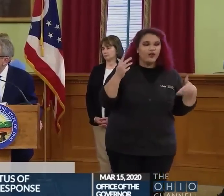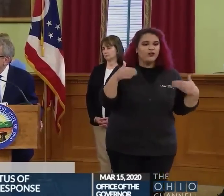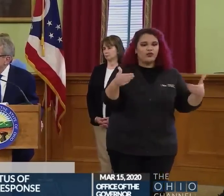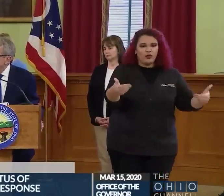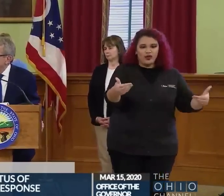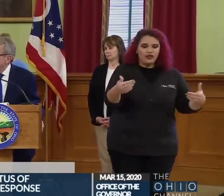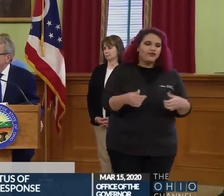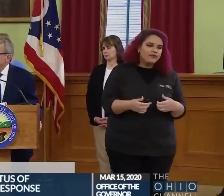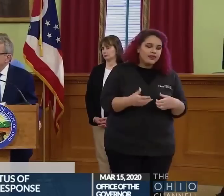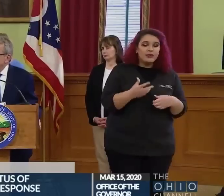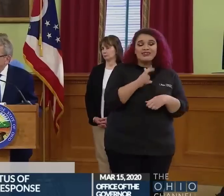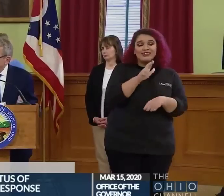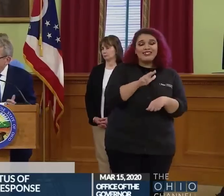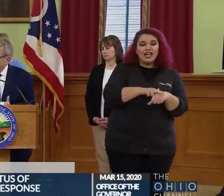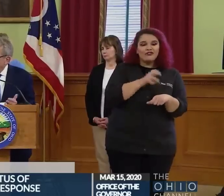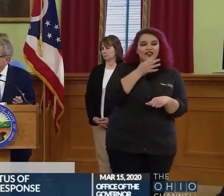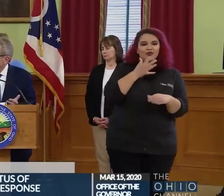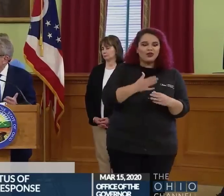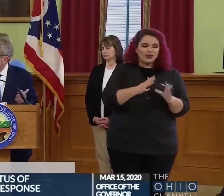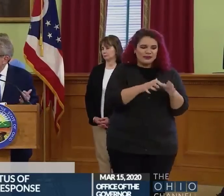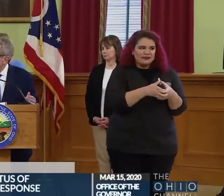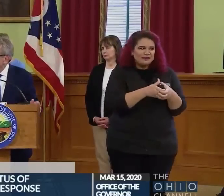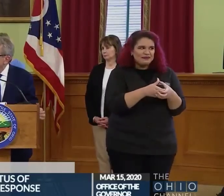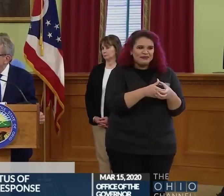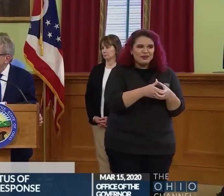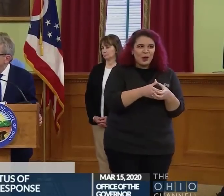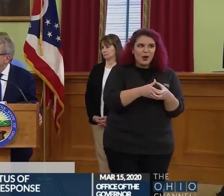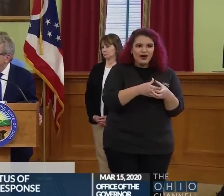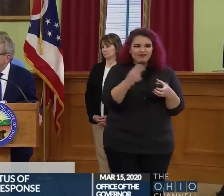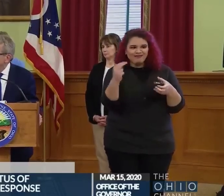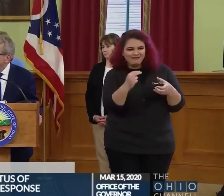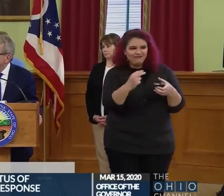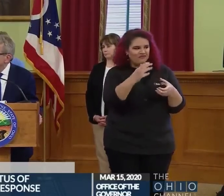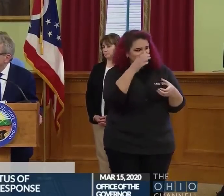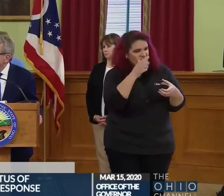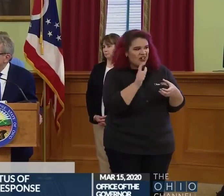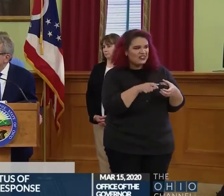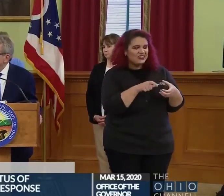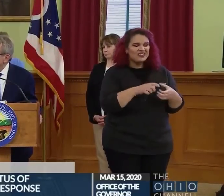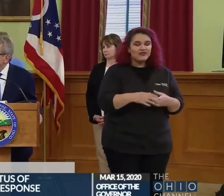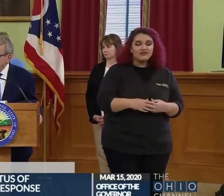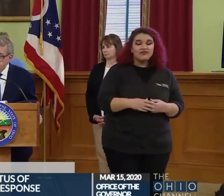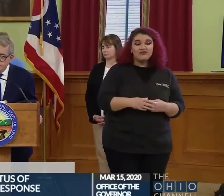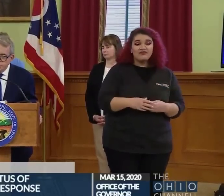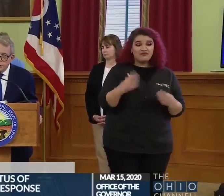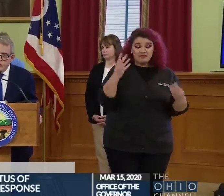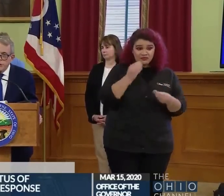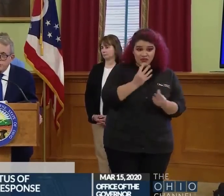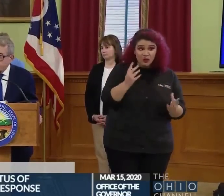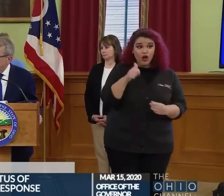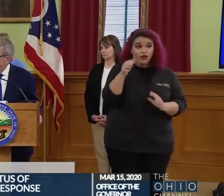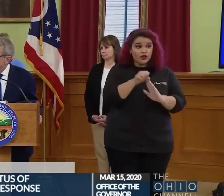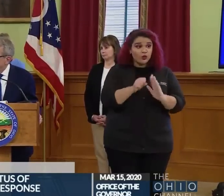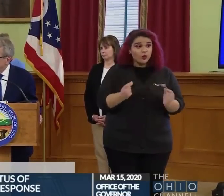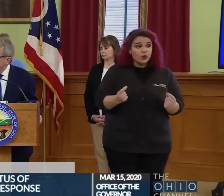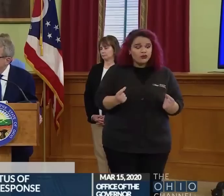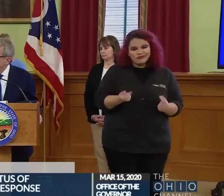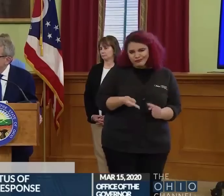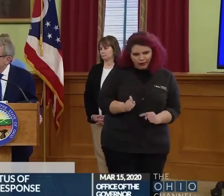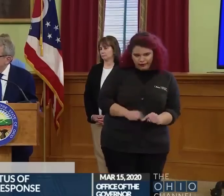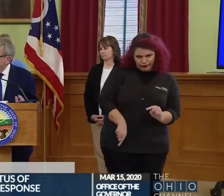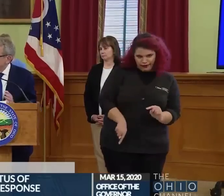experts. So I can't tell you what other states are going to do, but I think other states are going to continue to move